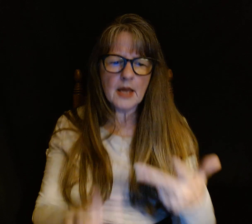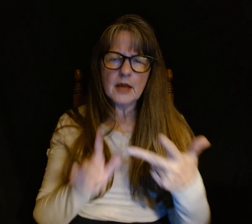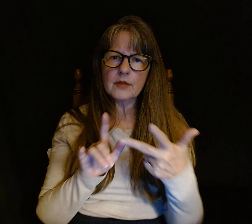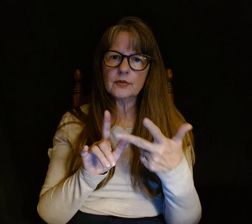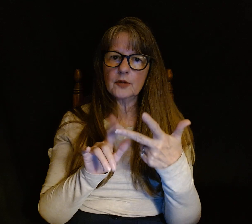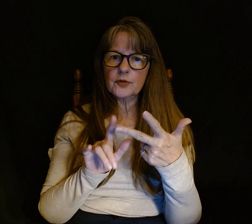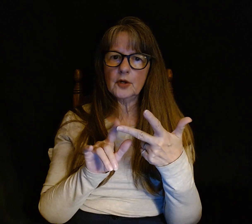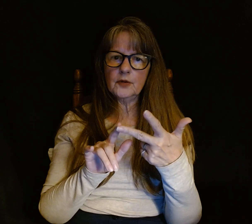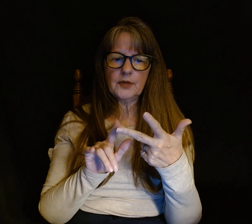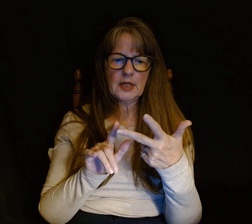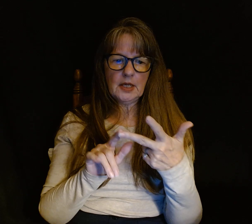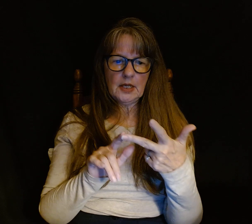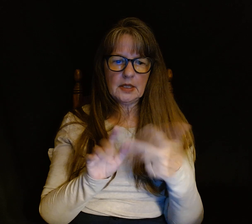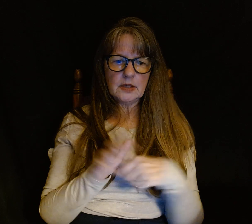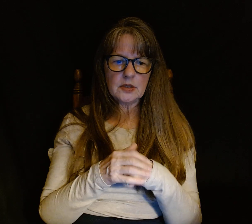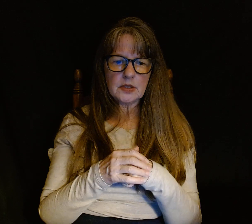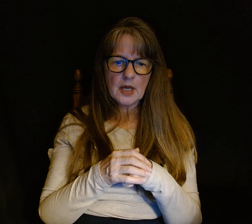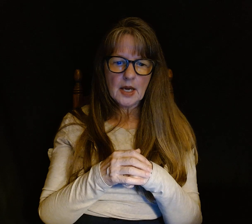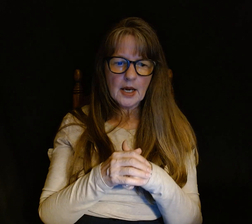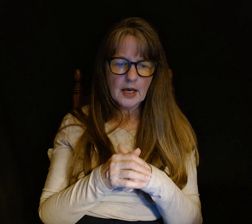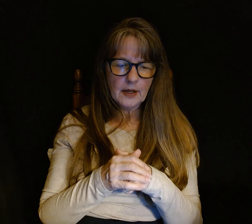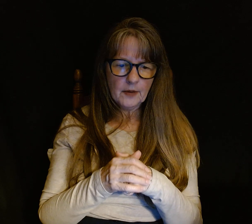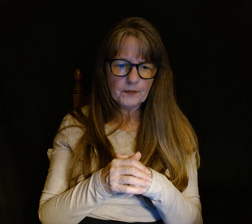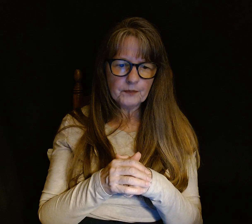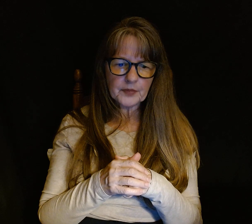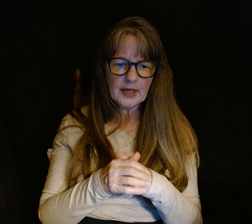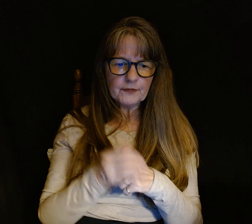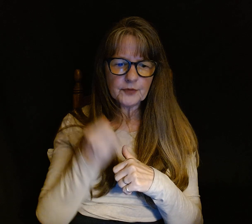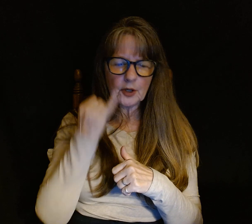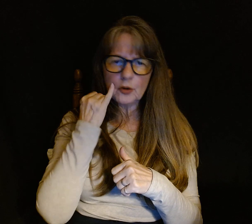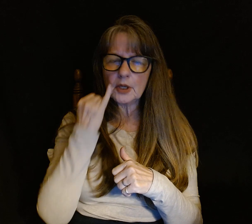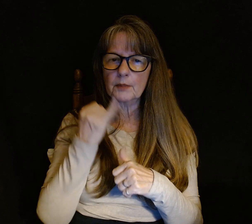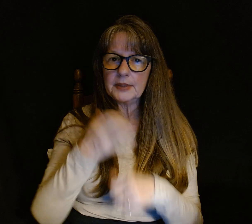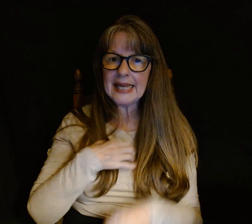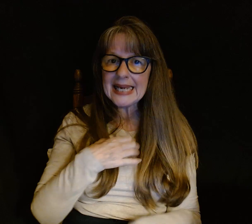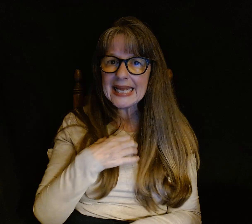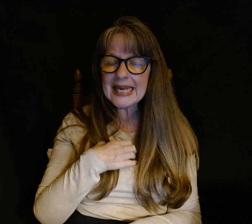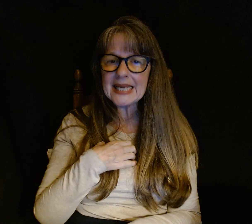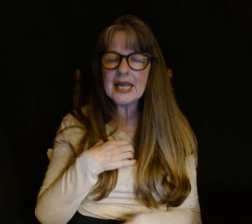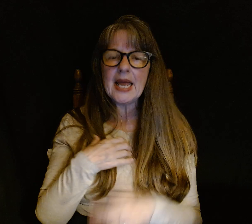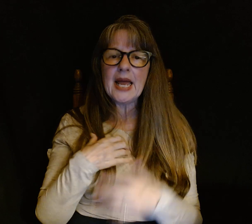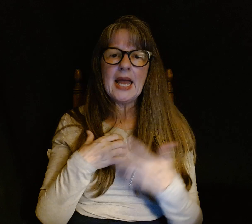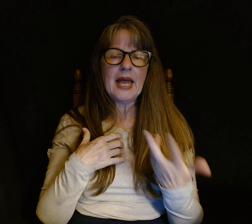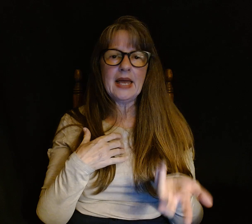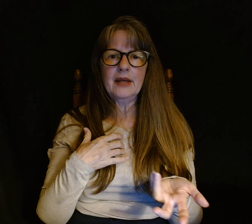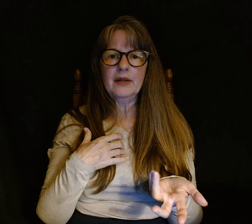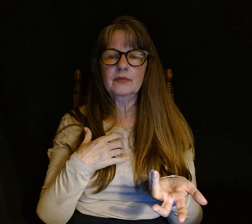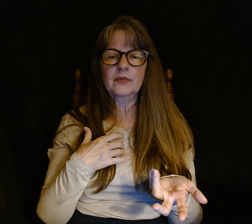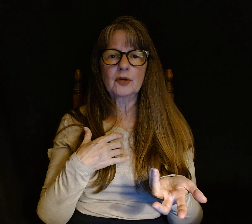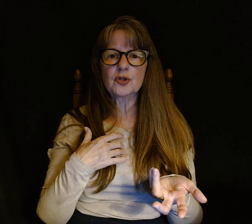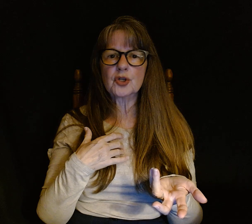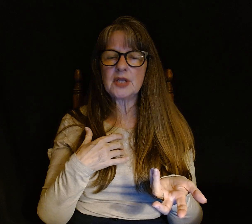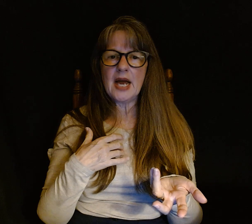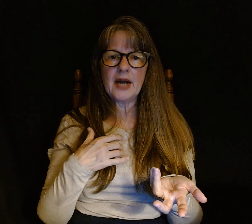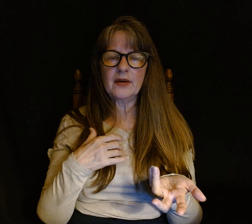And the third thing is, if they're complaining and they're just kind